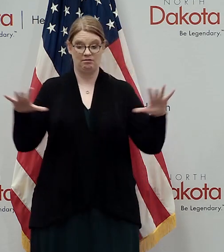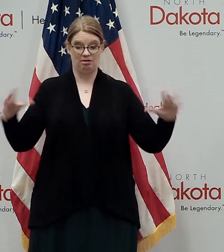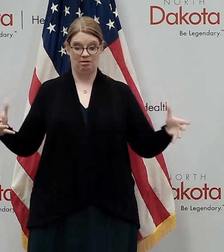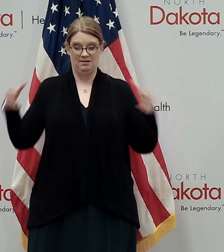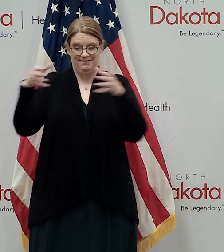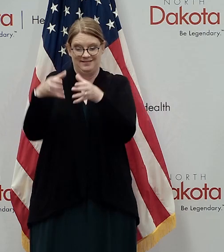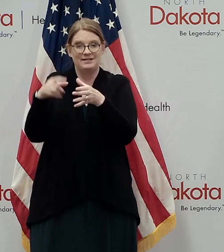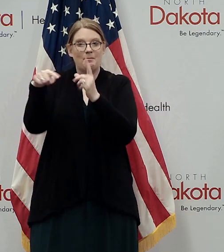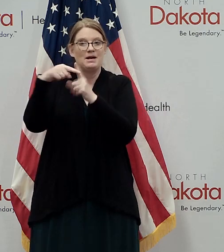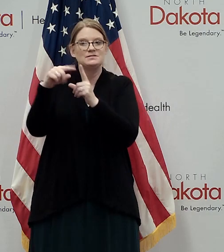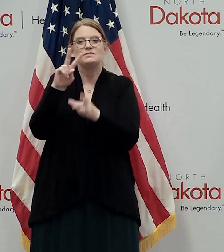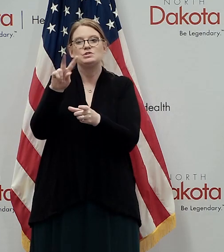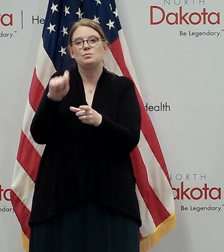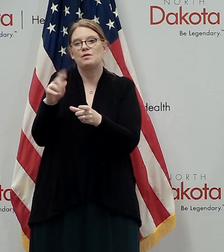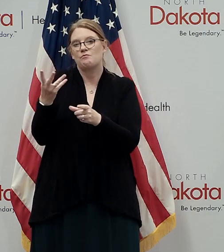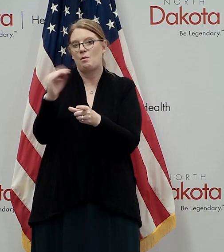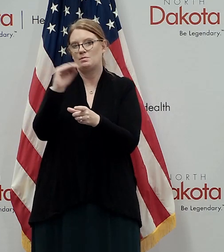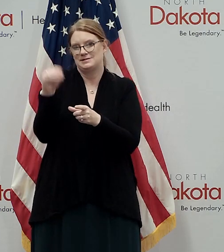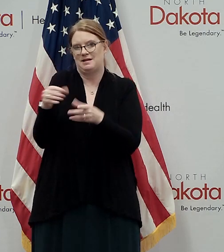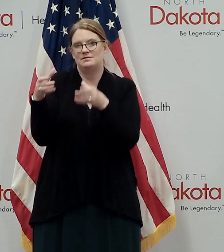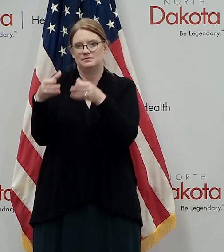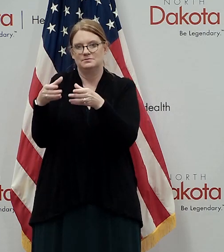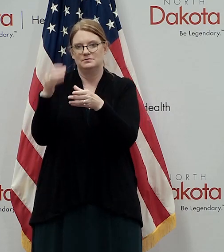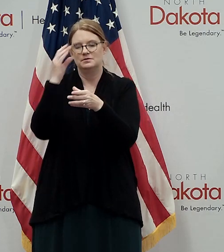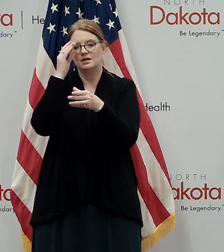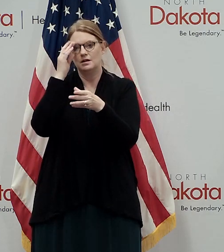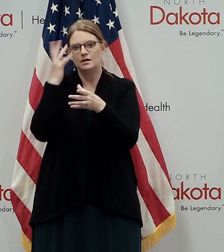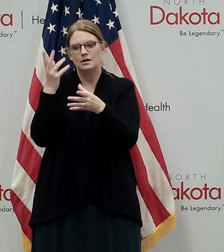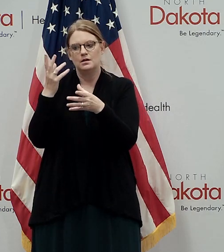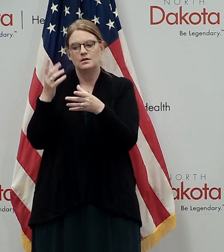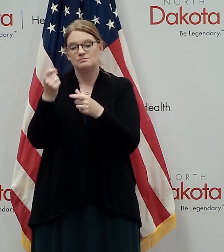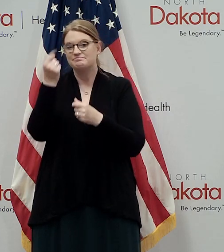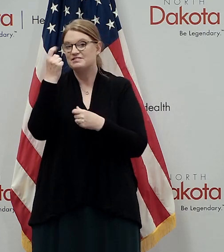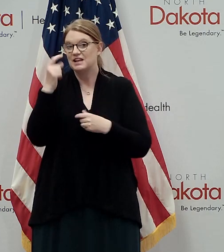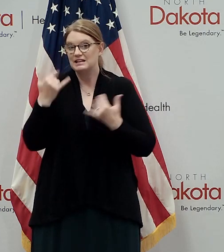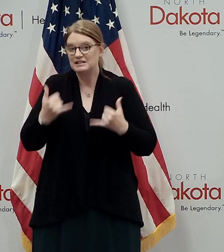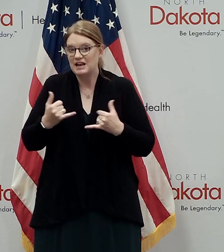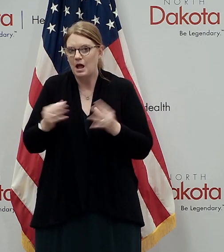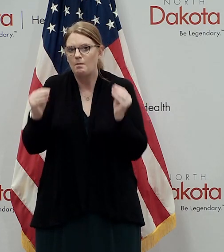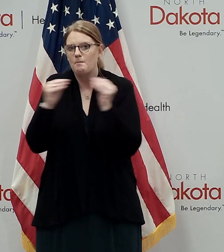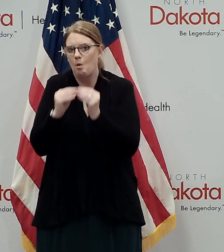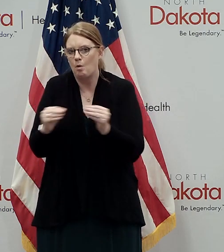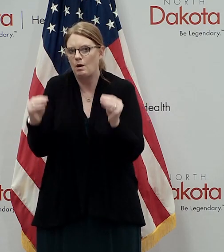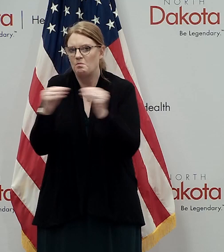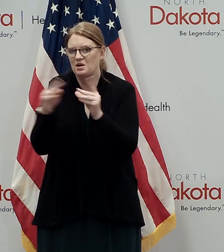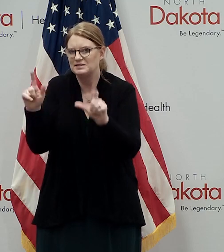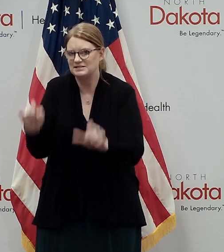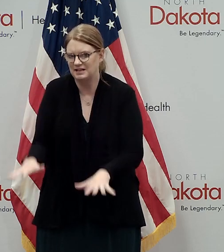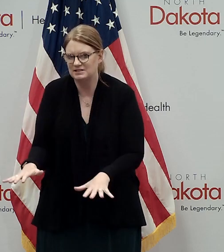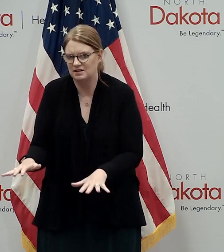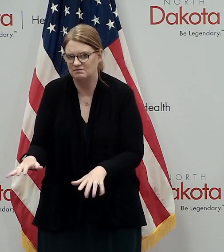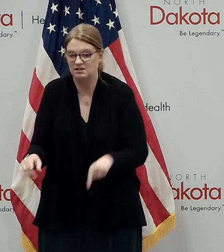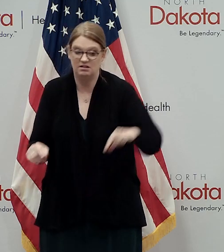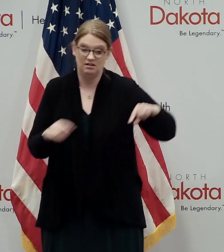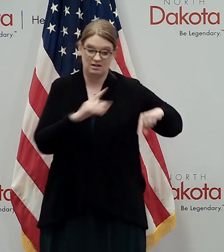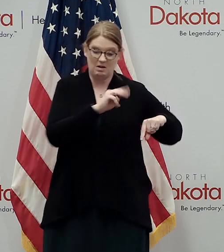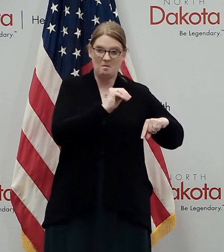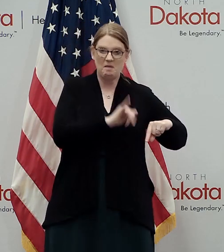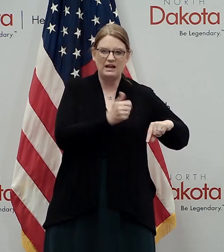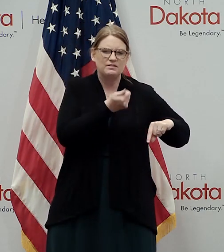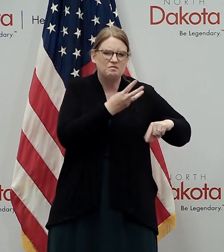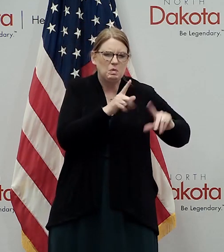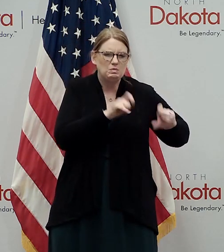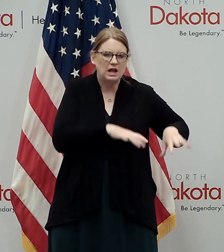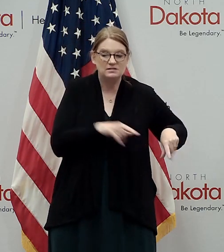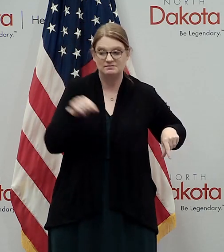today, which is which again substantially more testing than we were when we had going back in May, and